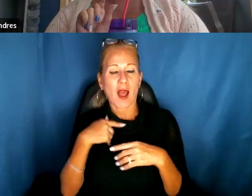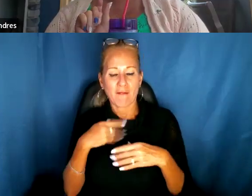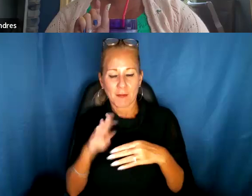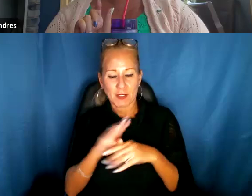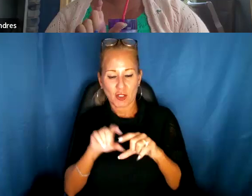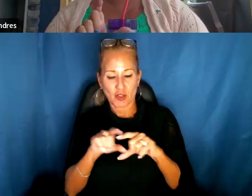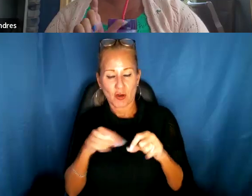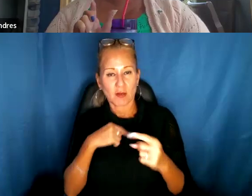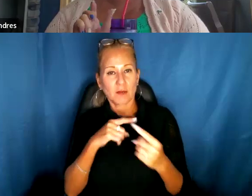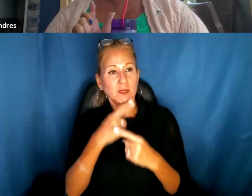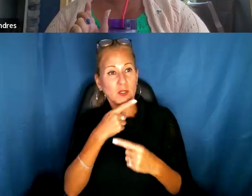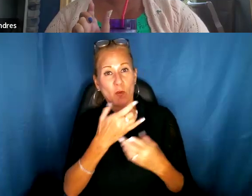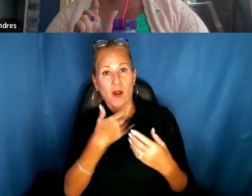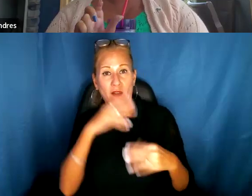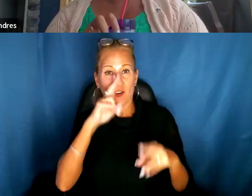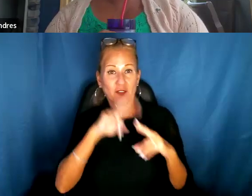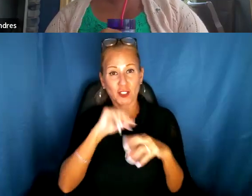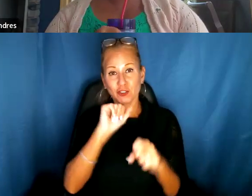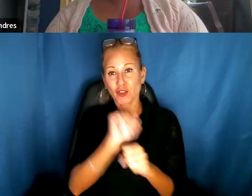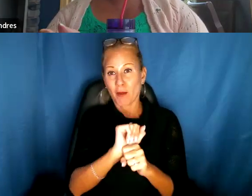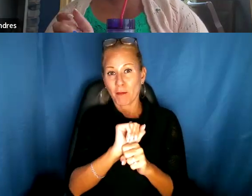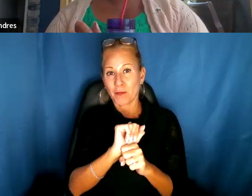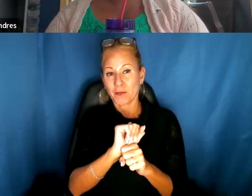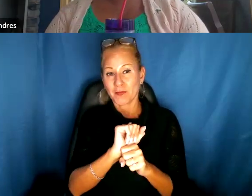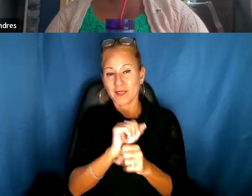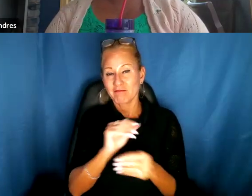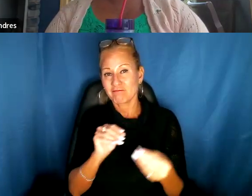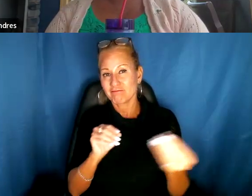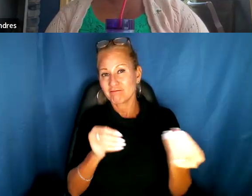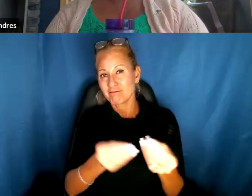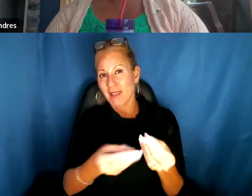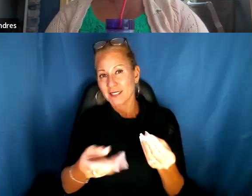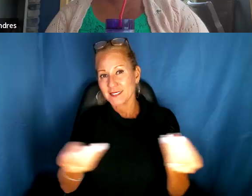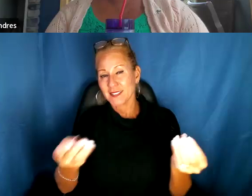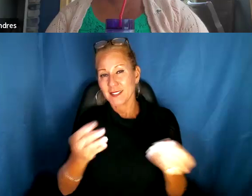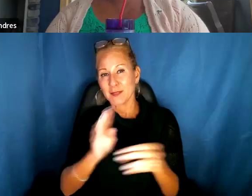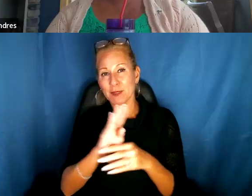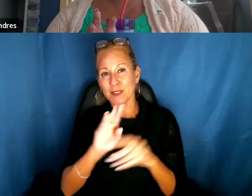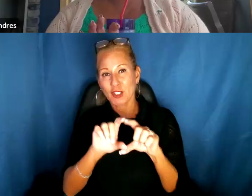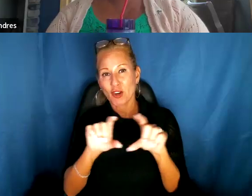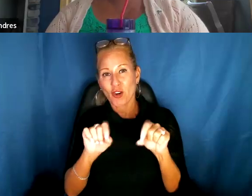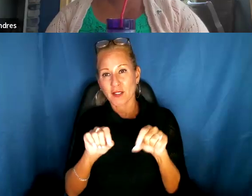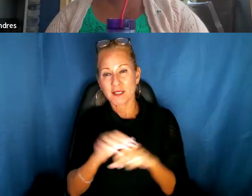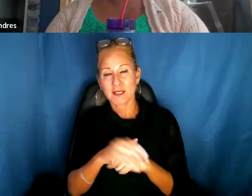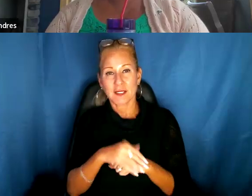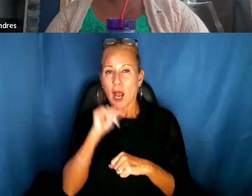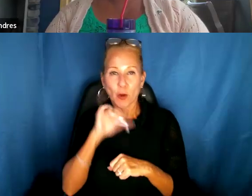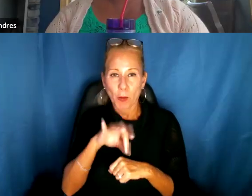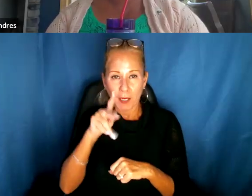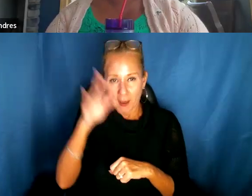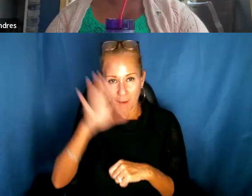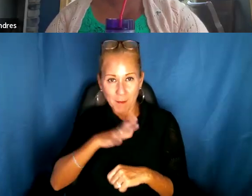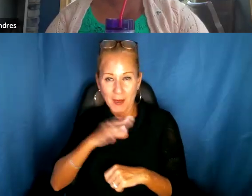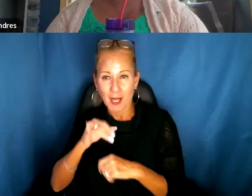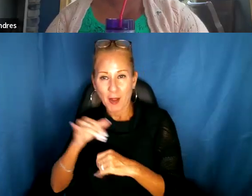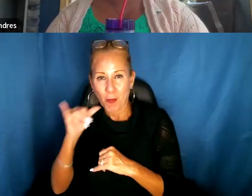with me that say, want to have a fun job, and like literally hand a business card to someone. I don't pick up men at a bar. Apparently I pick